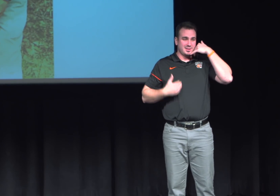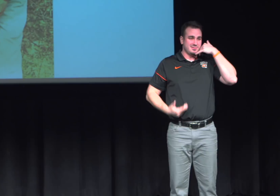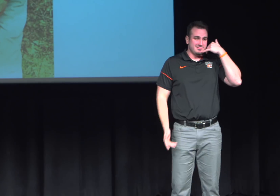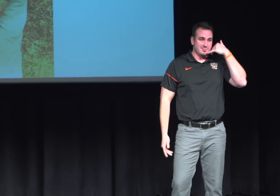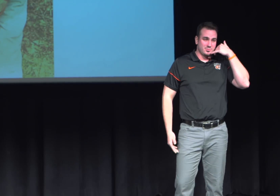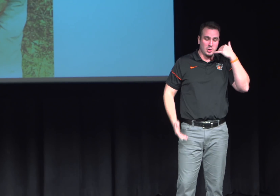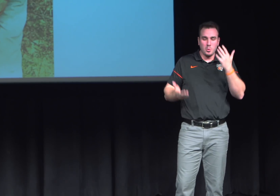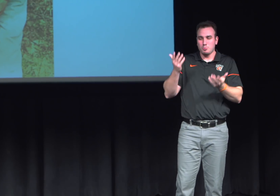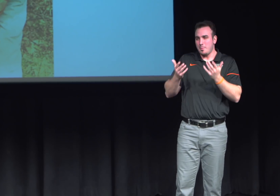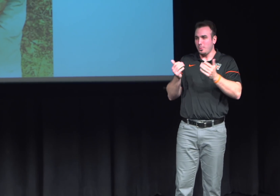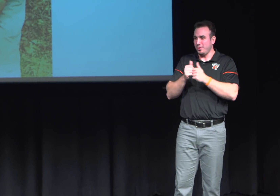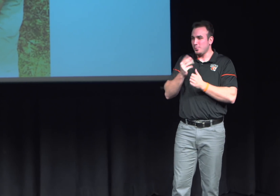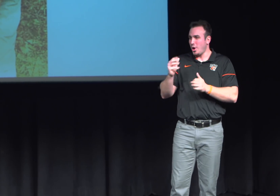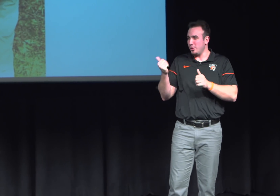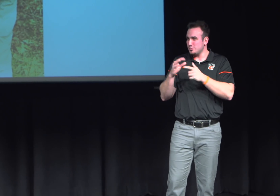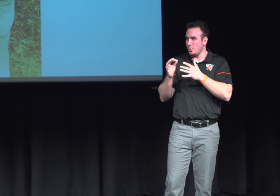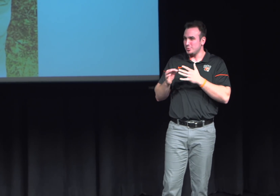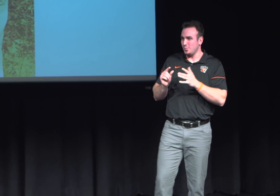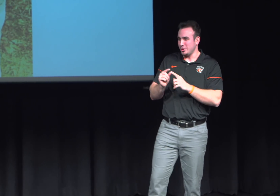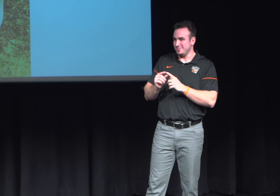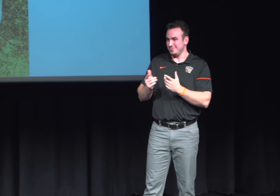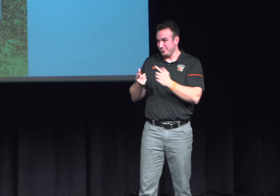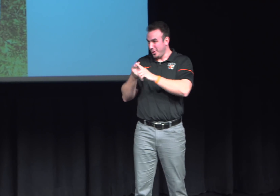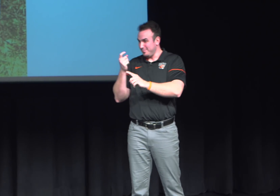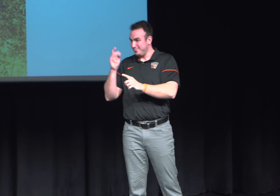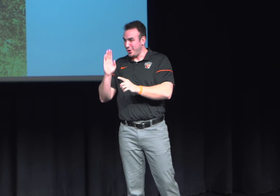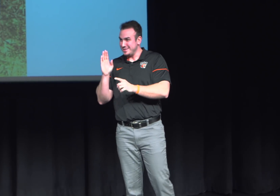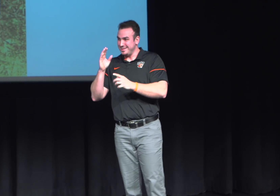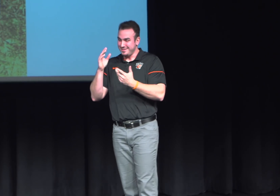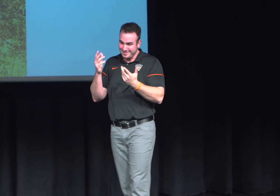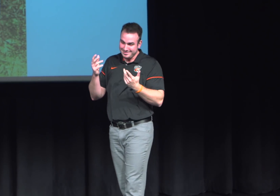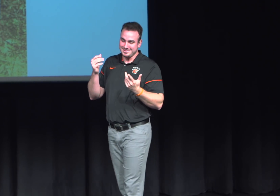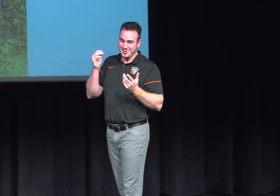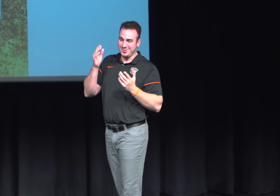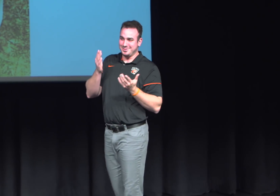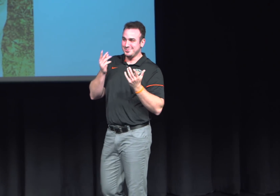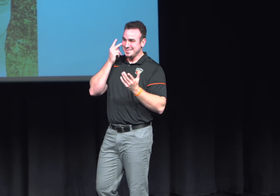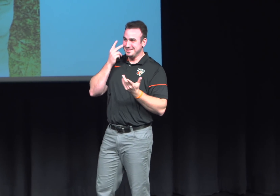body, along with a few other choice words. We're from Boston, so you know. Right, Mom?